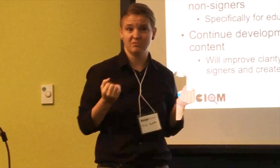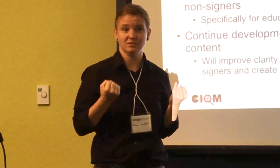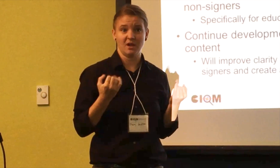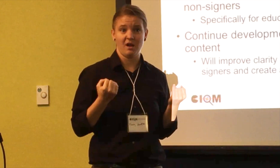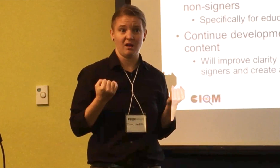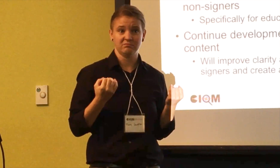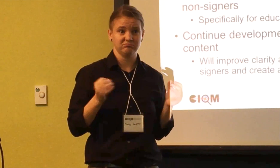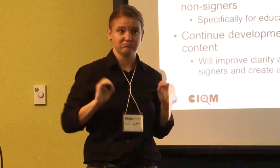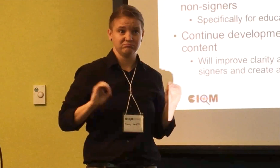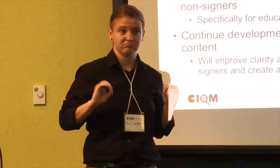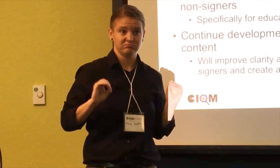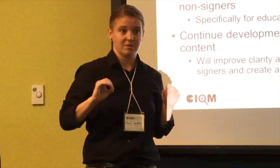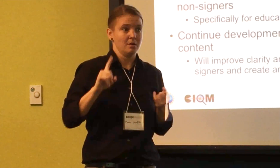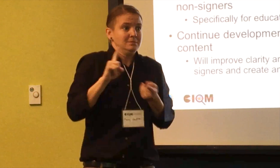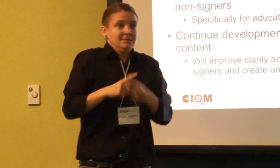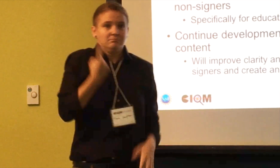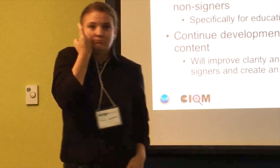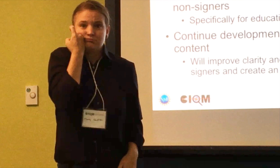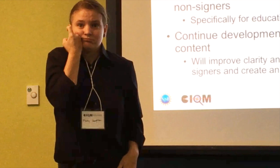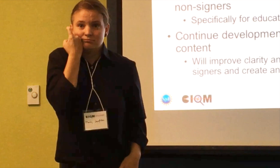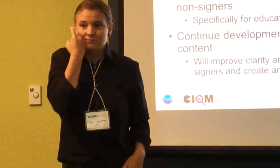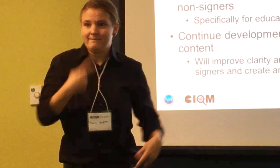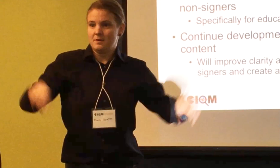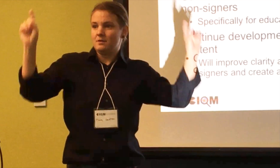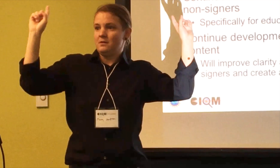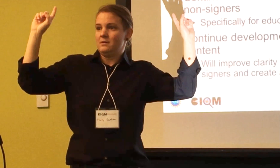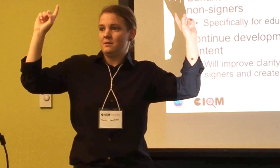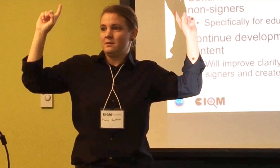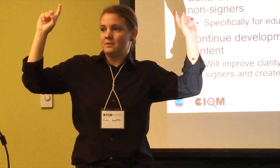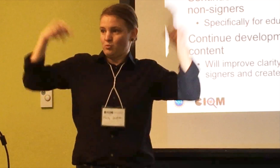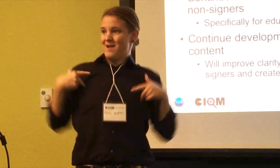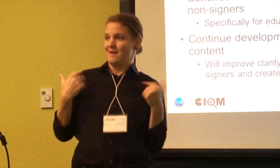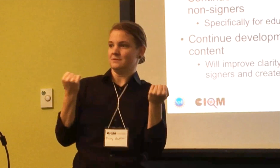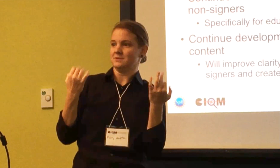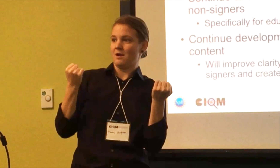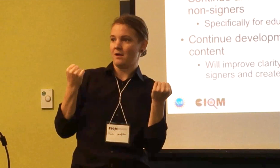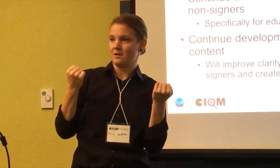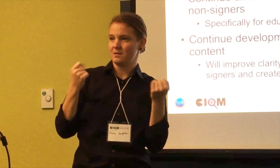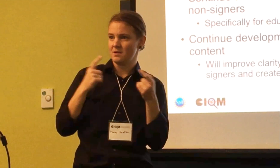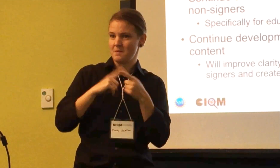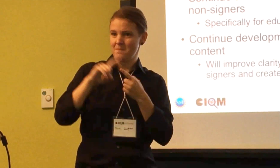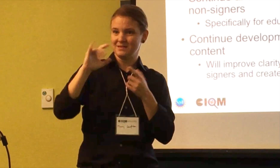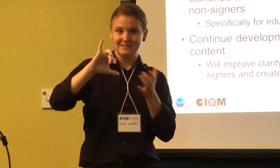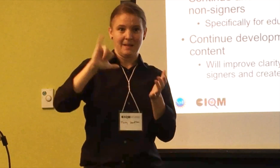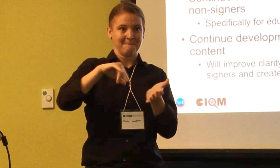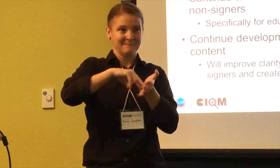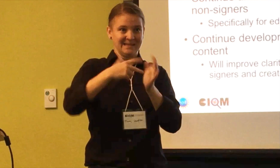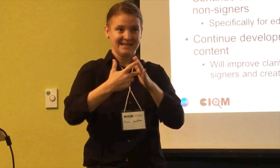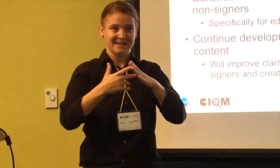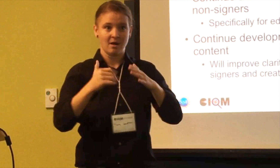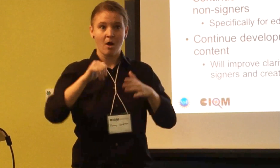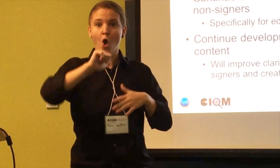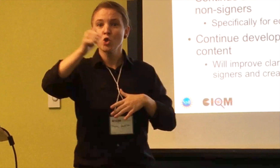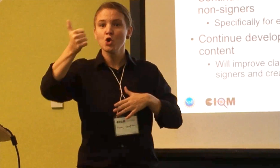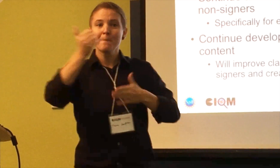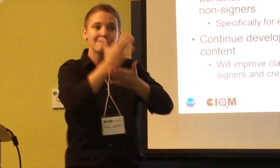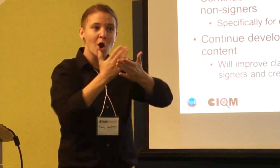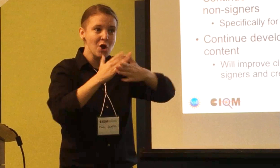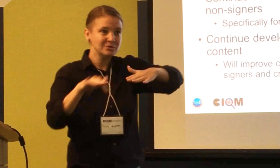you have known since elementary school and have been available to you from the start of your science learning, have just been